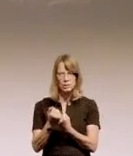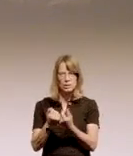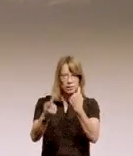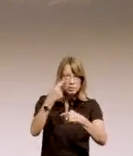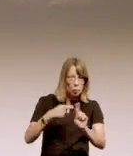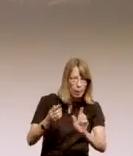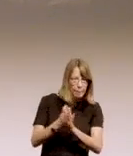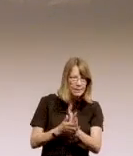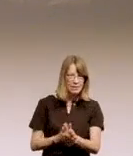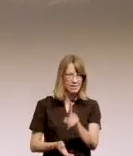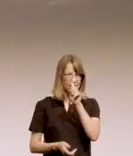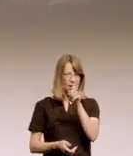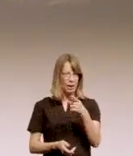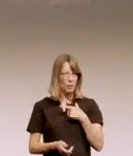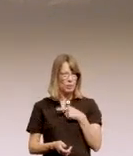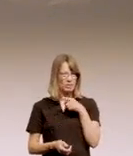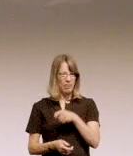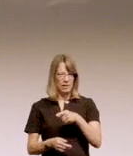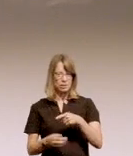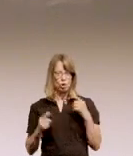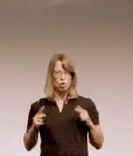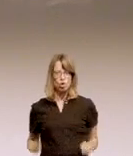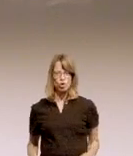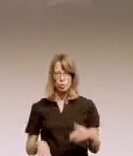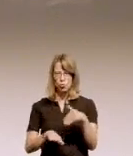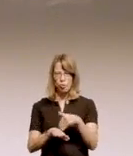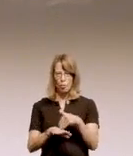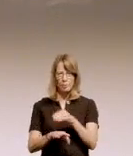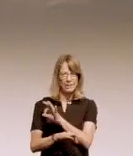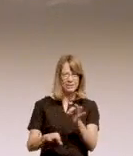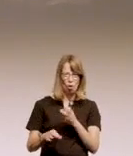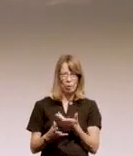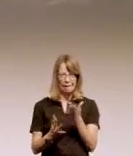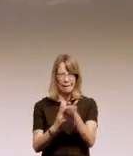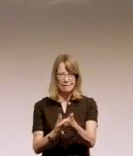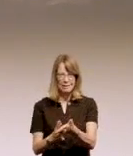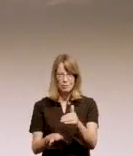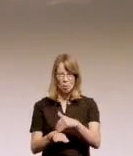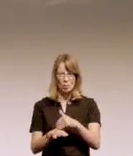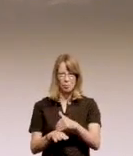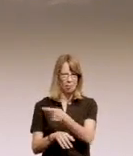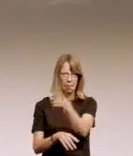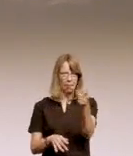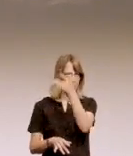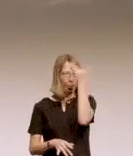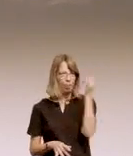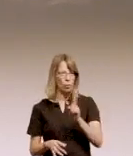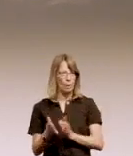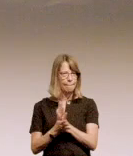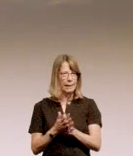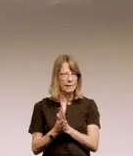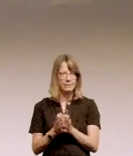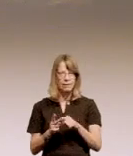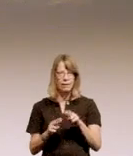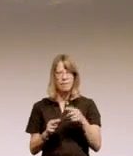problem. It's not an accessibility-based problem. No one knows what a low-level support means. If I wanted to go out and get a Fitbit and it cost